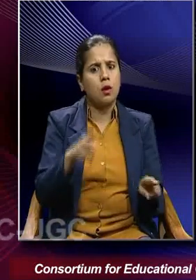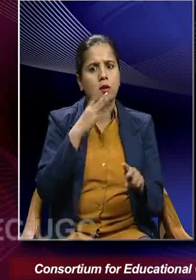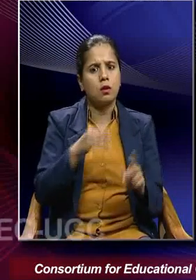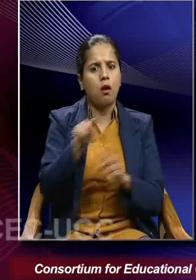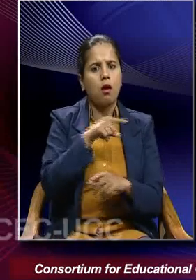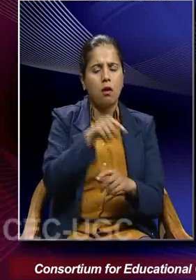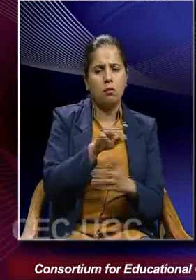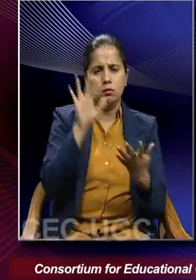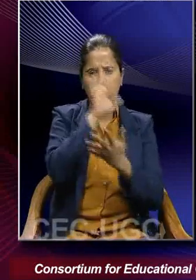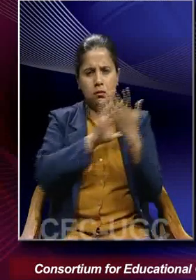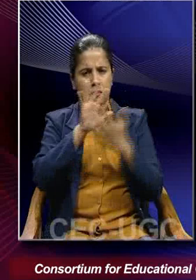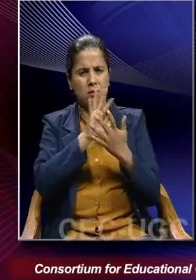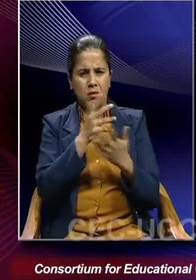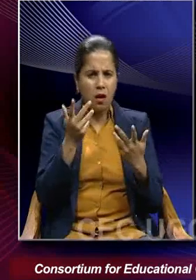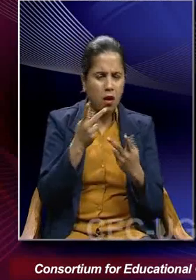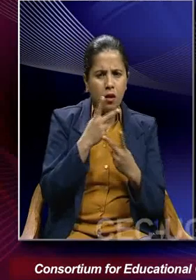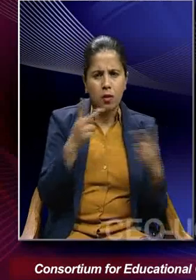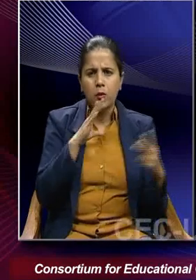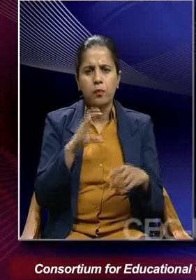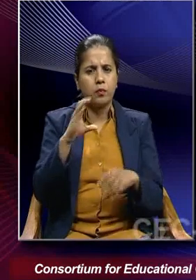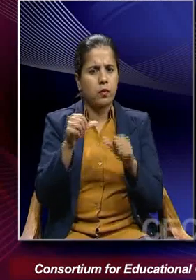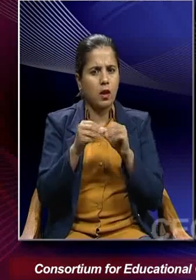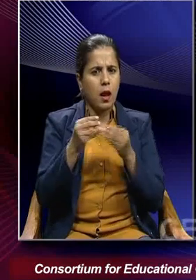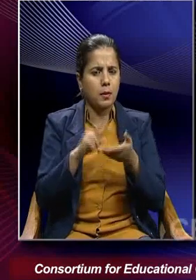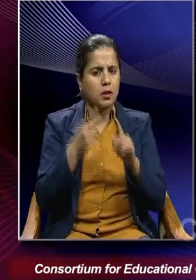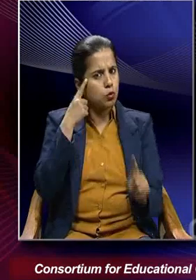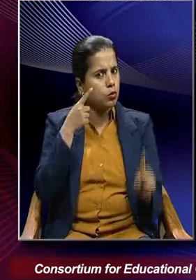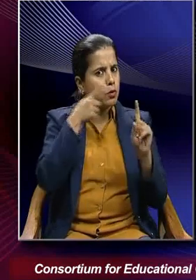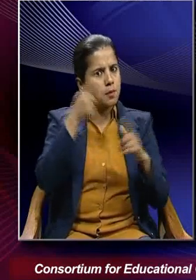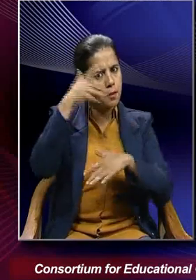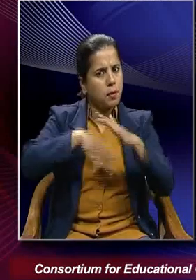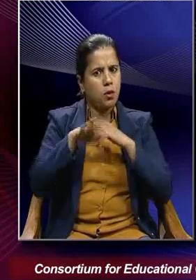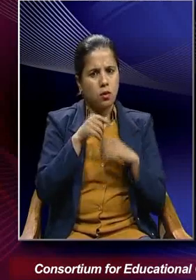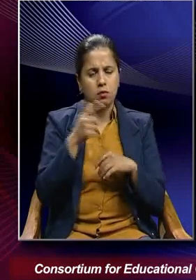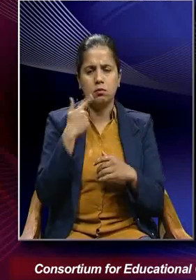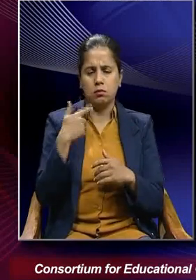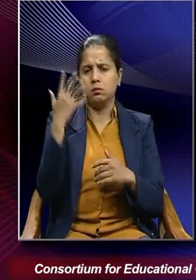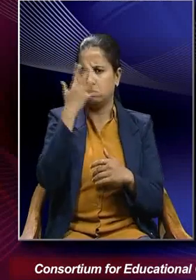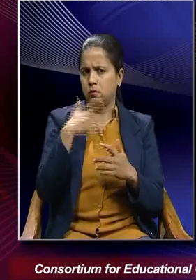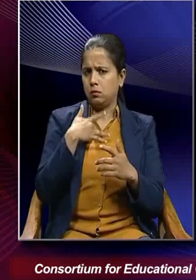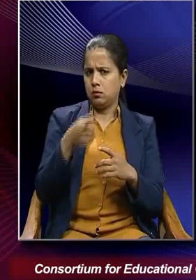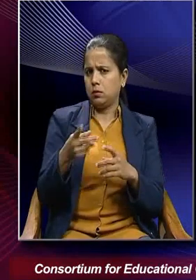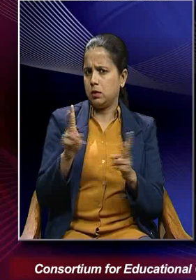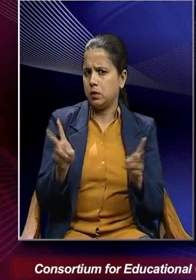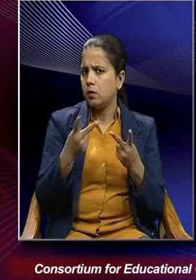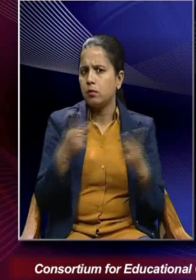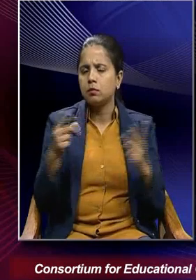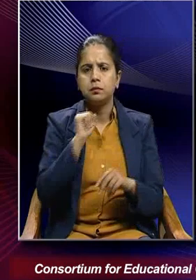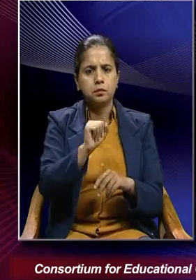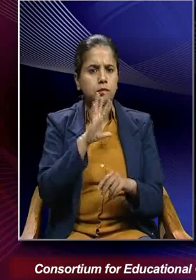disillusioned him regarding the supposed merits of the cabinet mission plan. And except for a few honorable